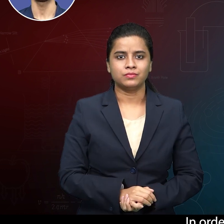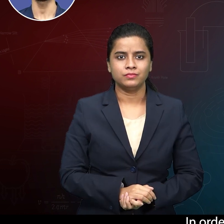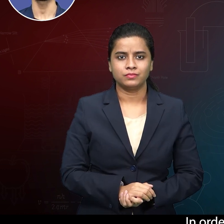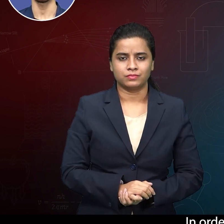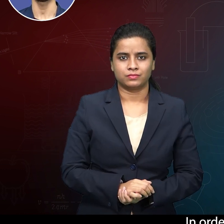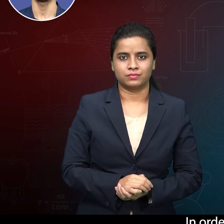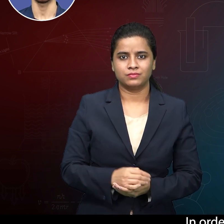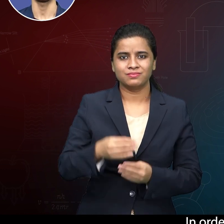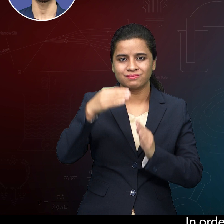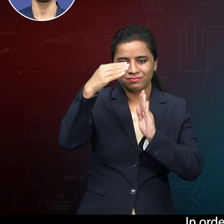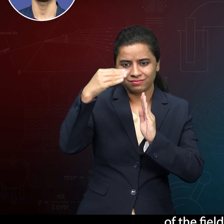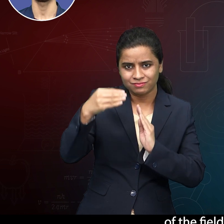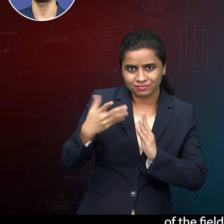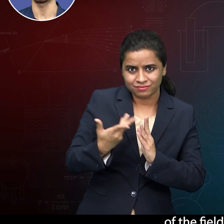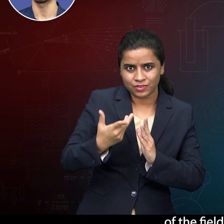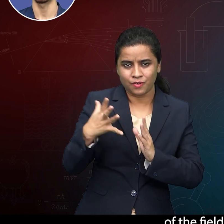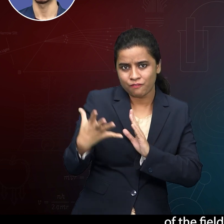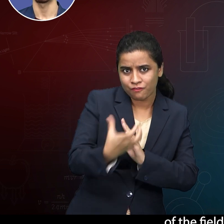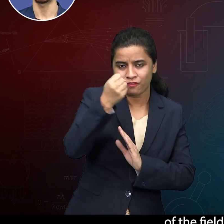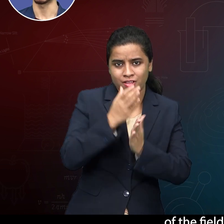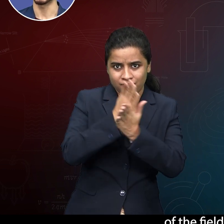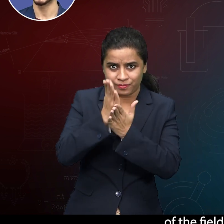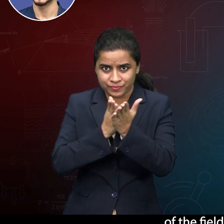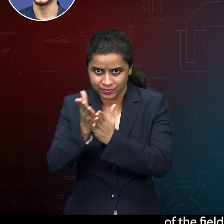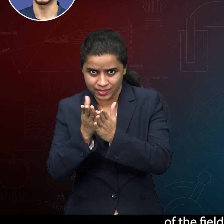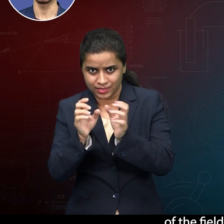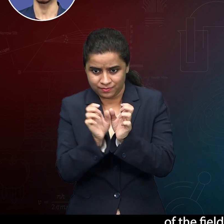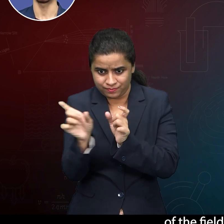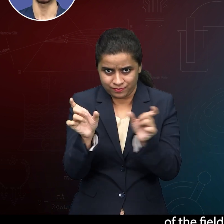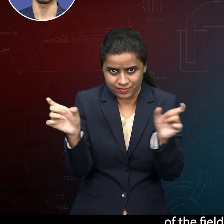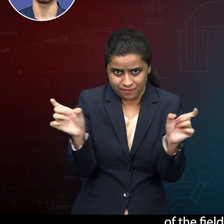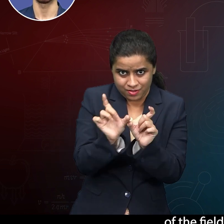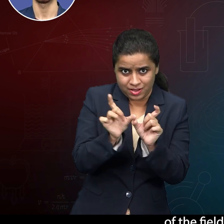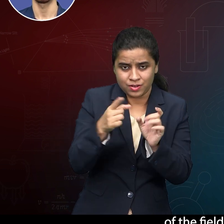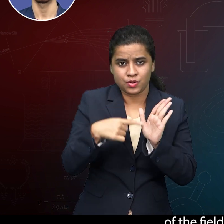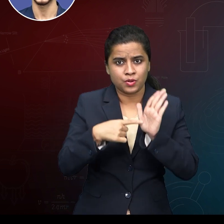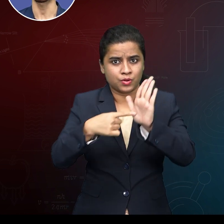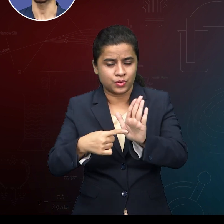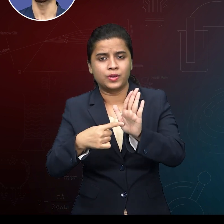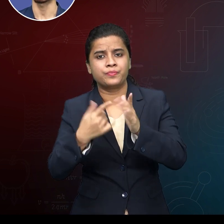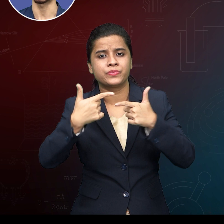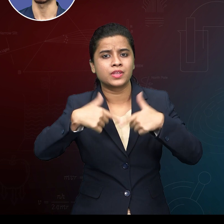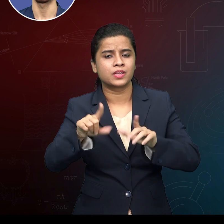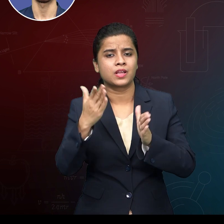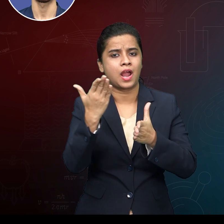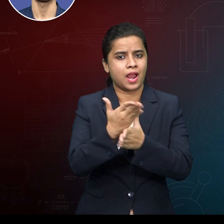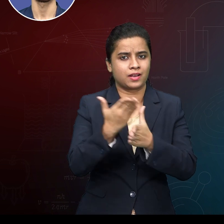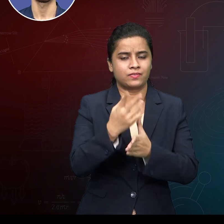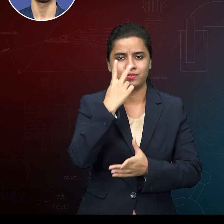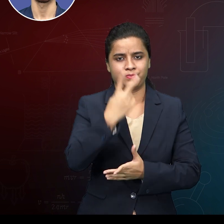In order to find the direction of the field produced, let us consider an activity.